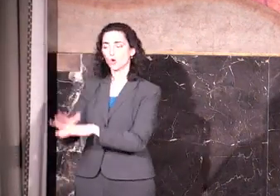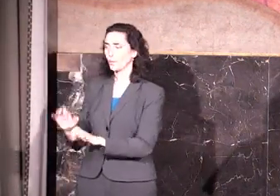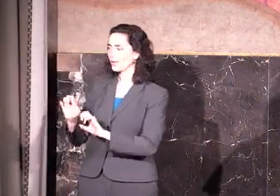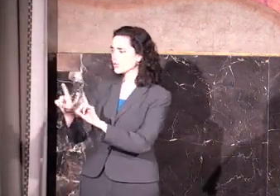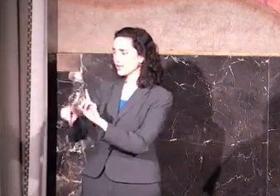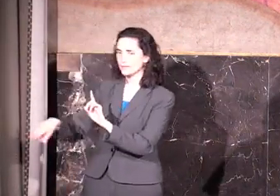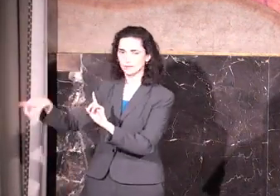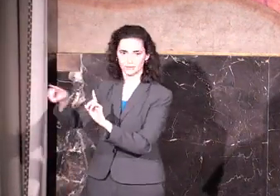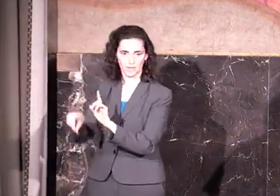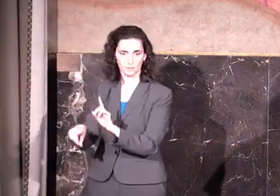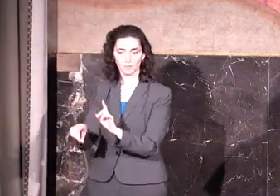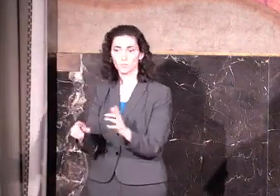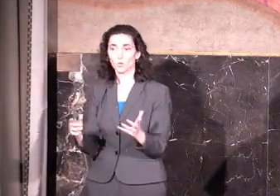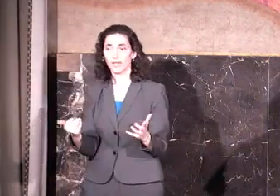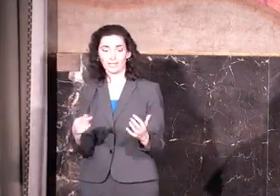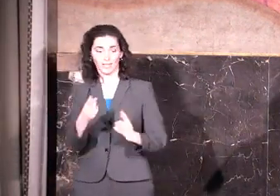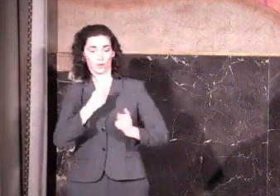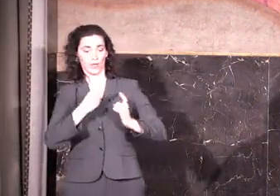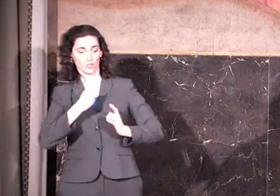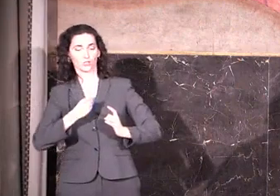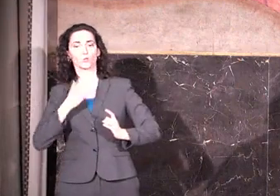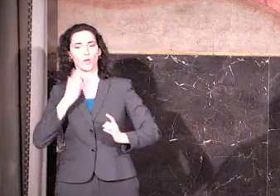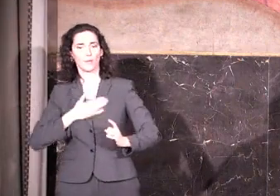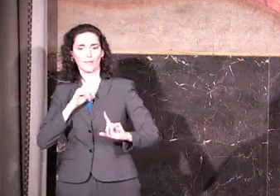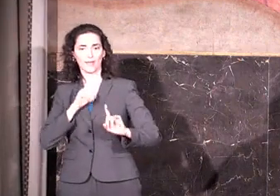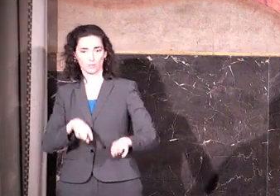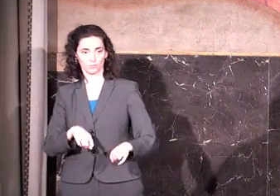answer any questions that you might have based on this.